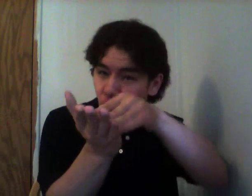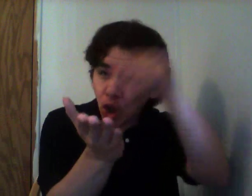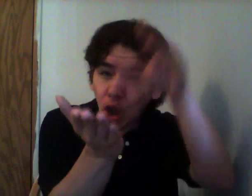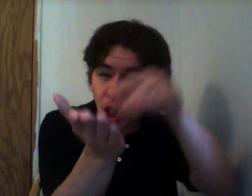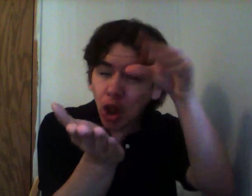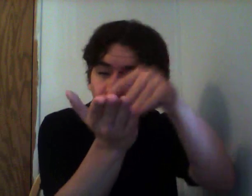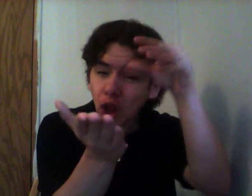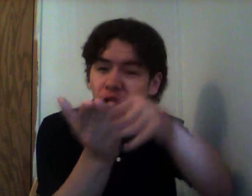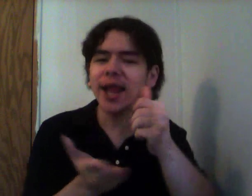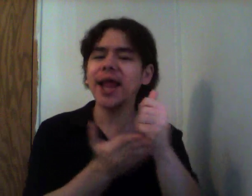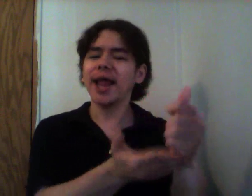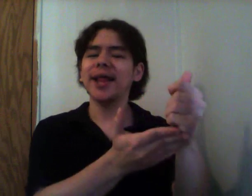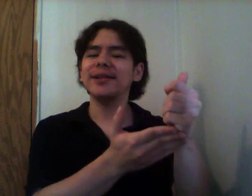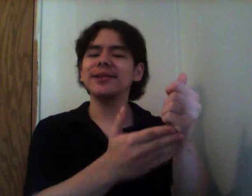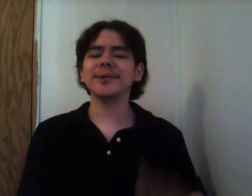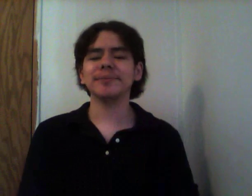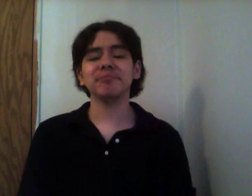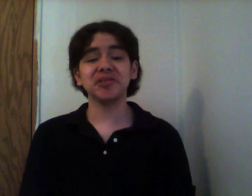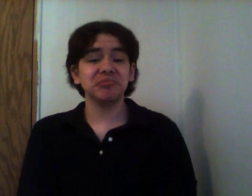to you on it. And